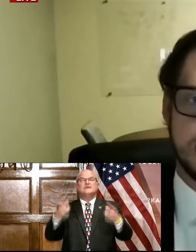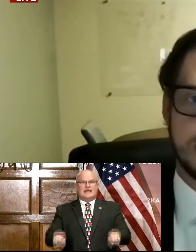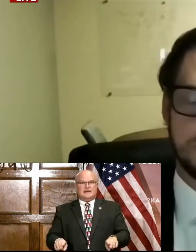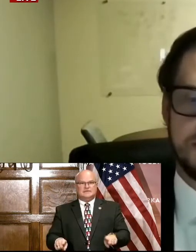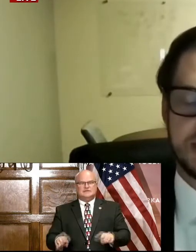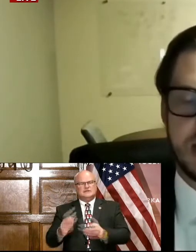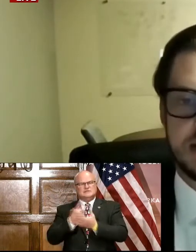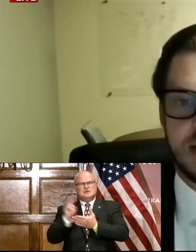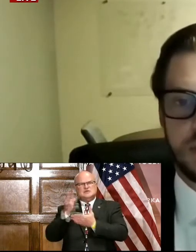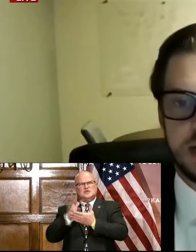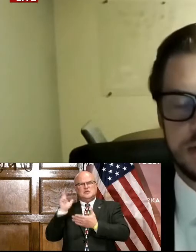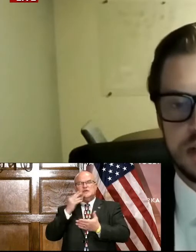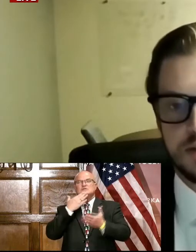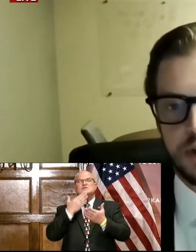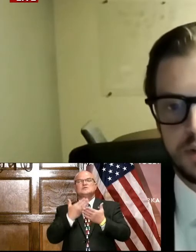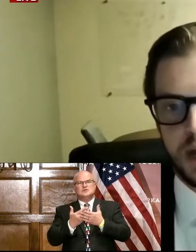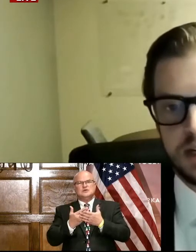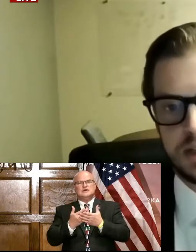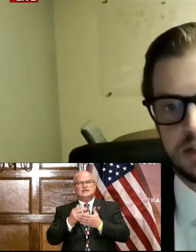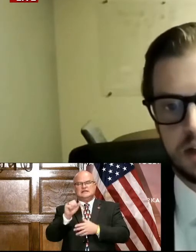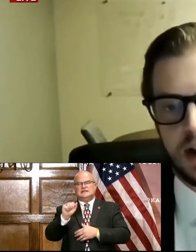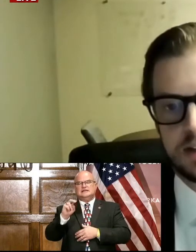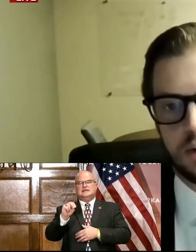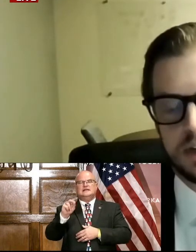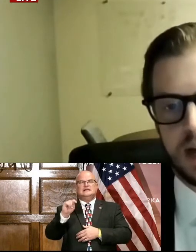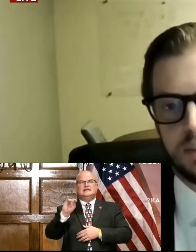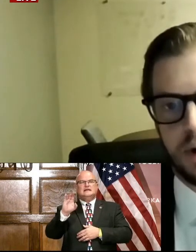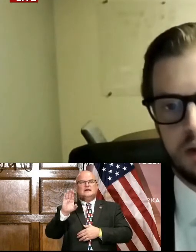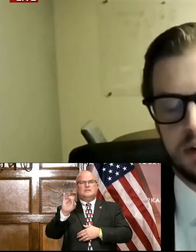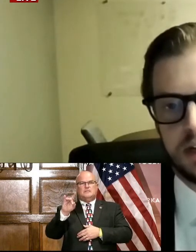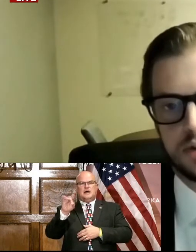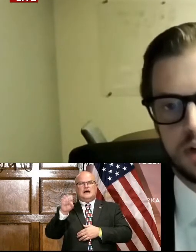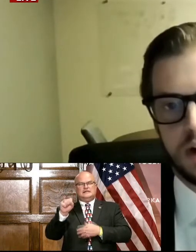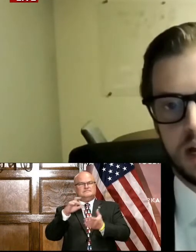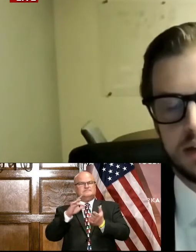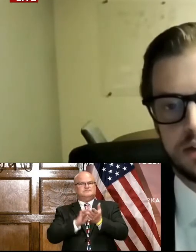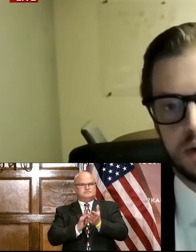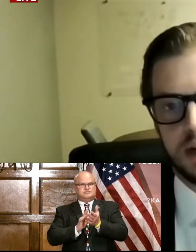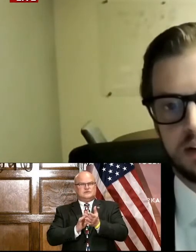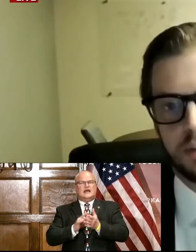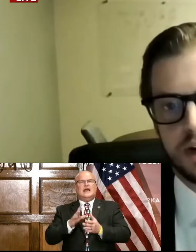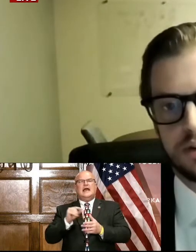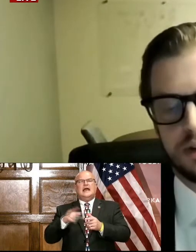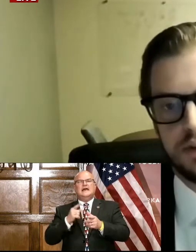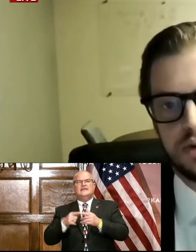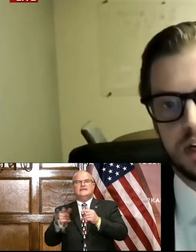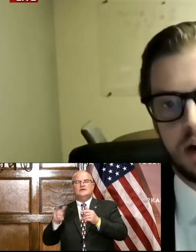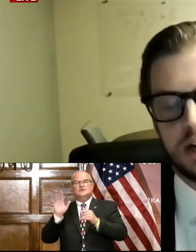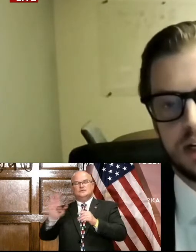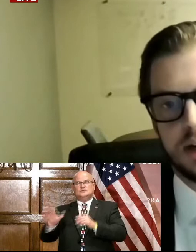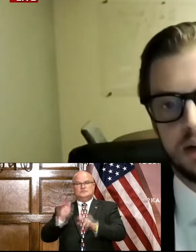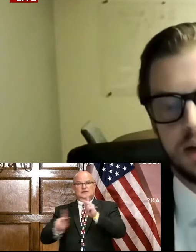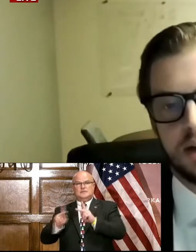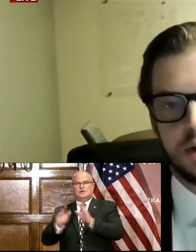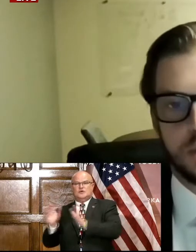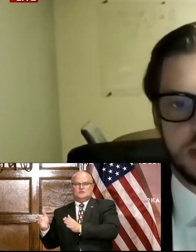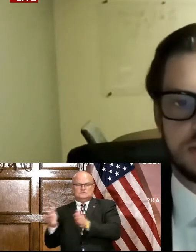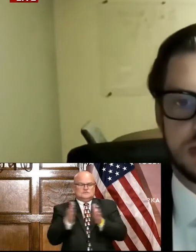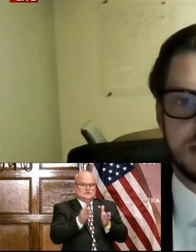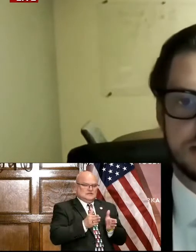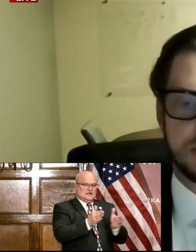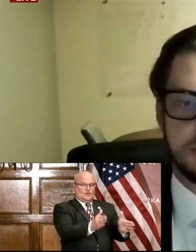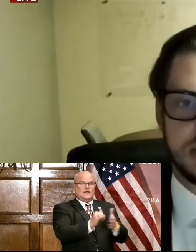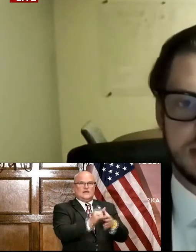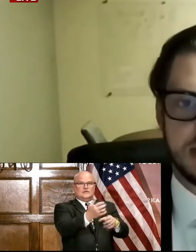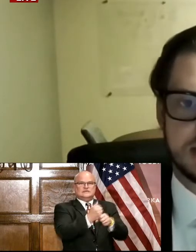weeks. We've designed a separate entrance for those patients. They're escorted down a private entryway to a negative pressure infusion area where they